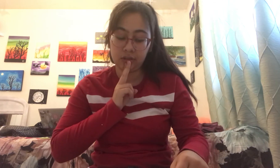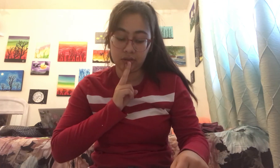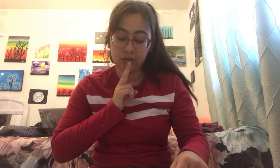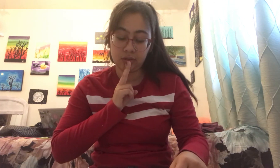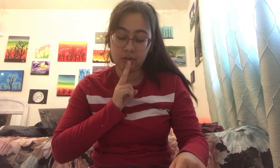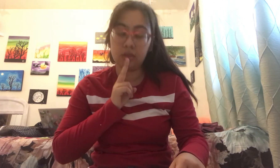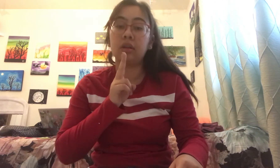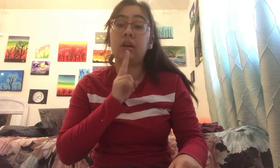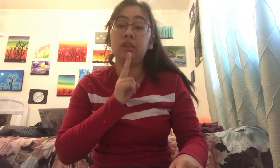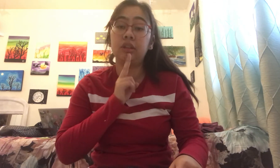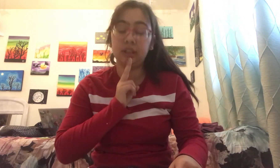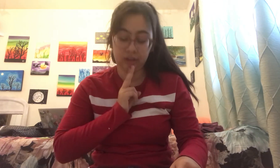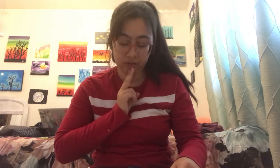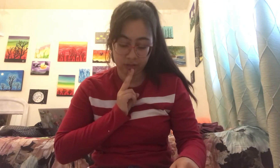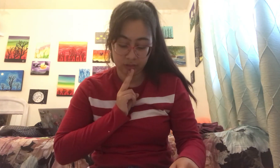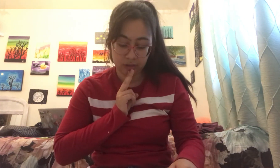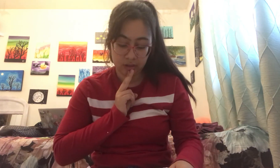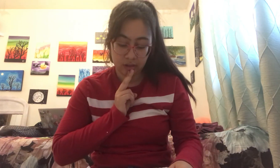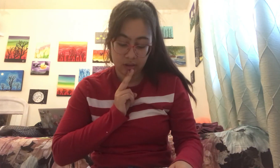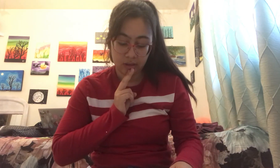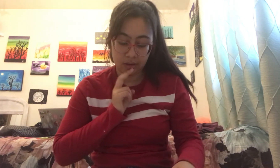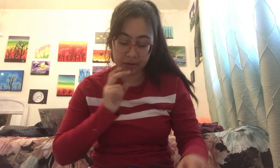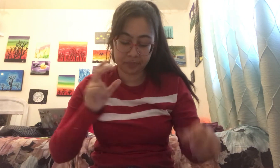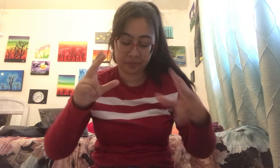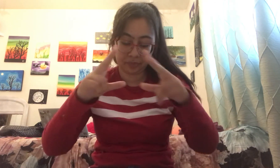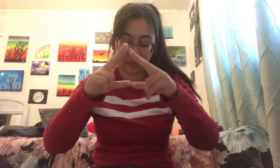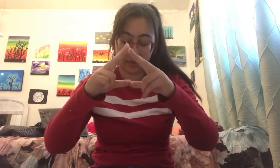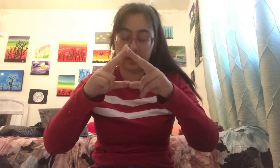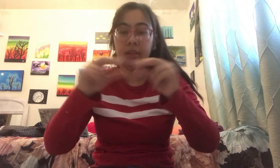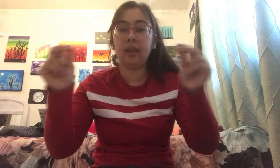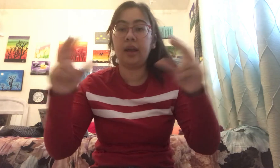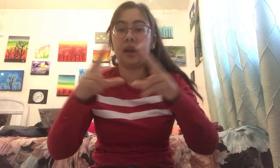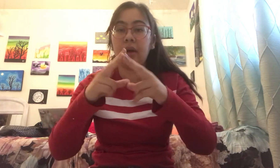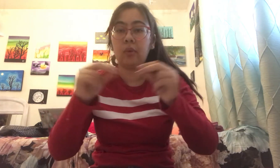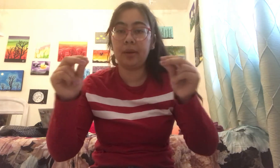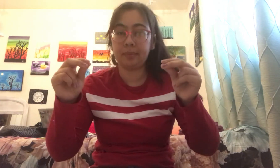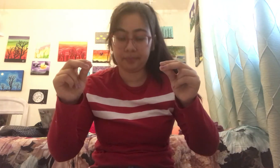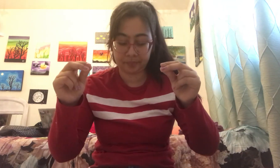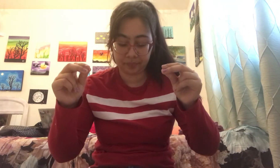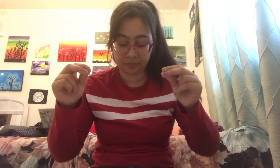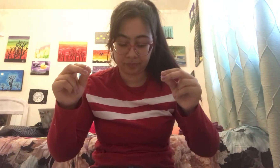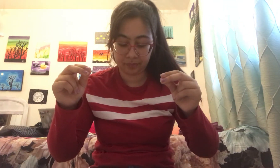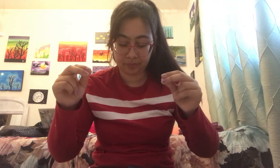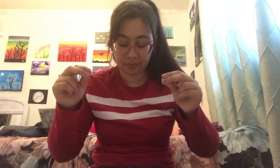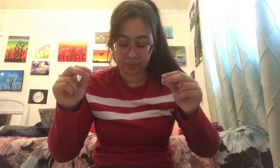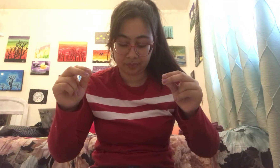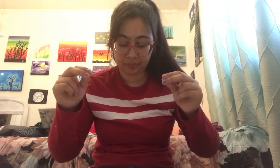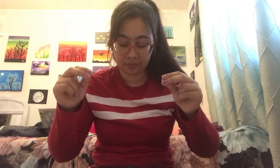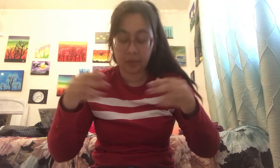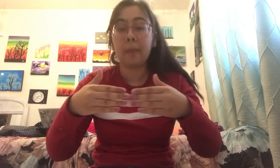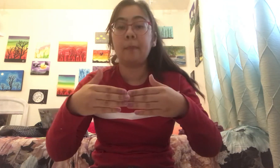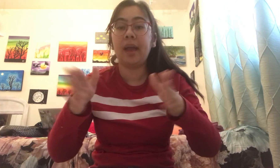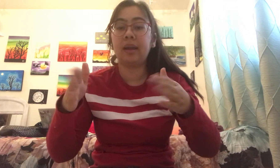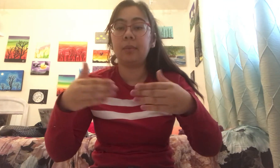Honduras Nicaragua Panama